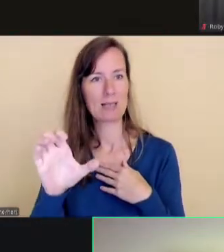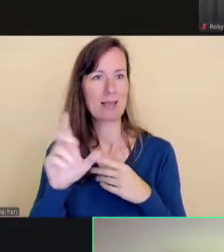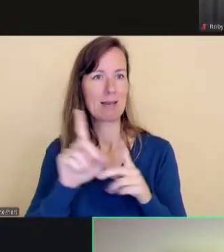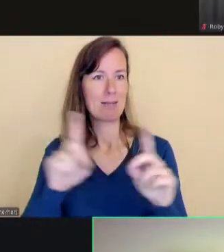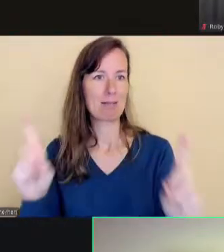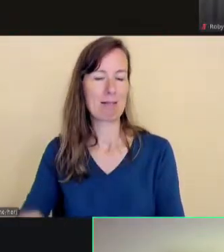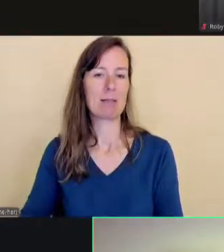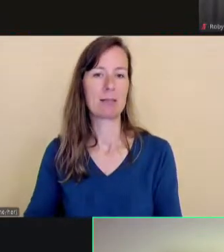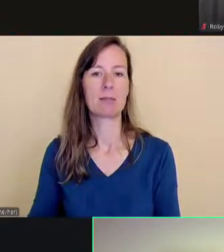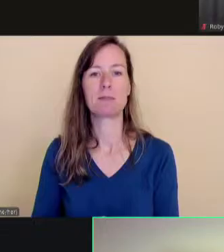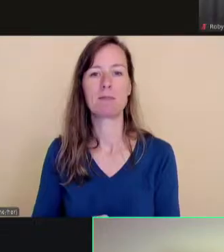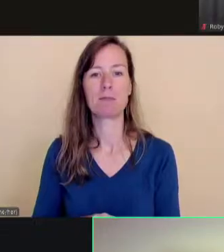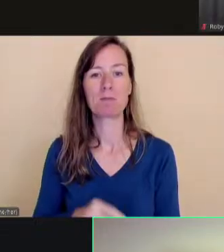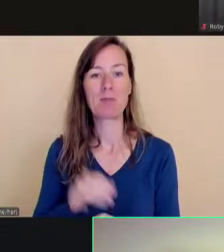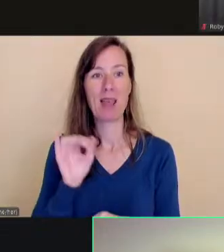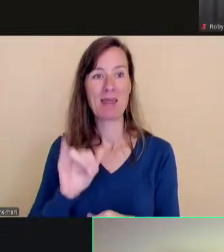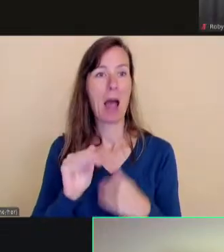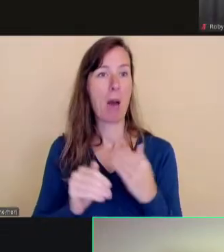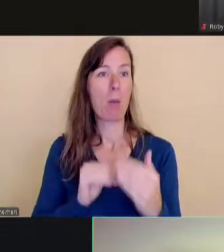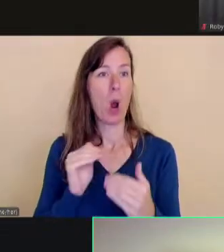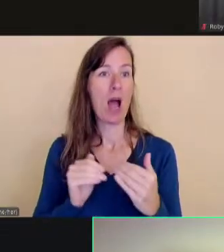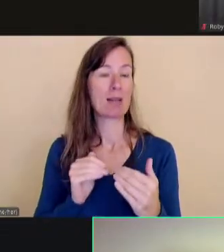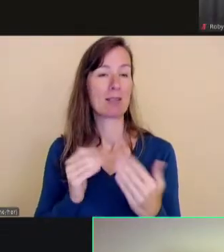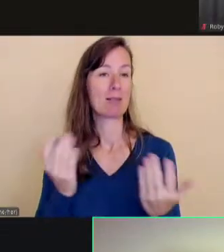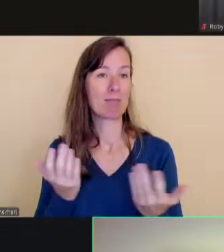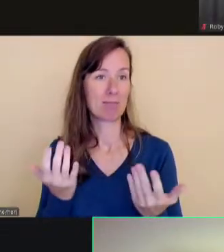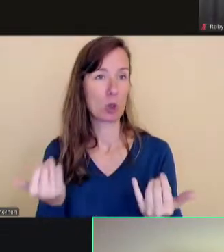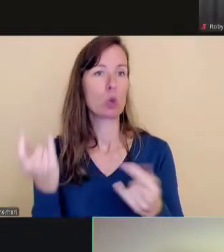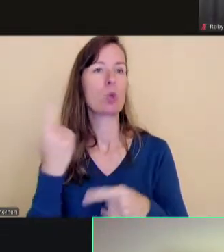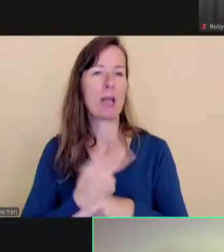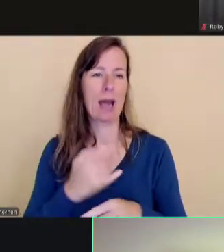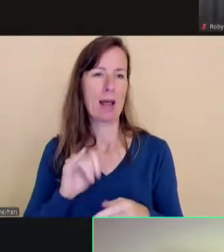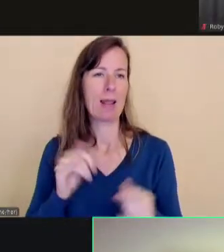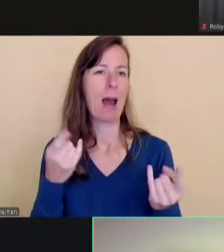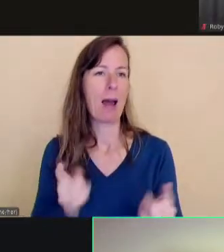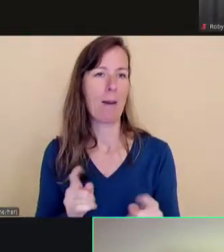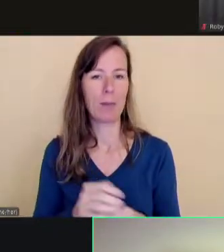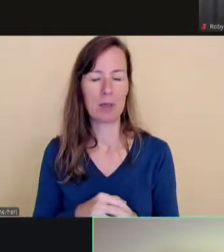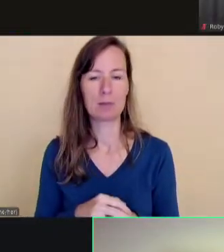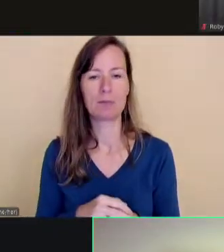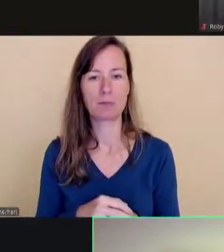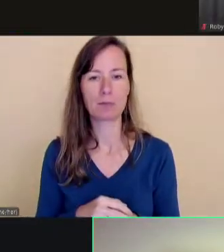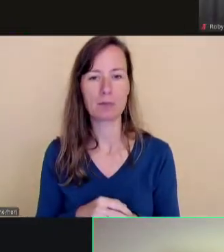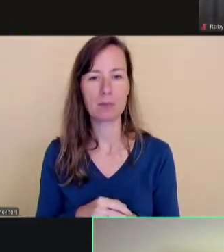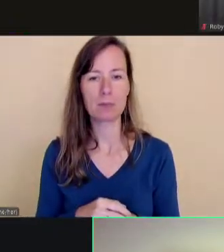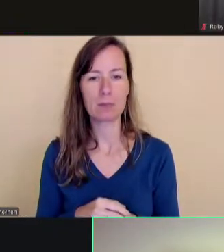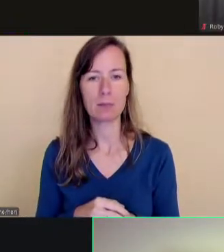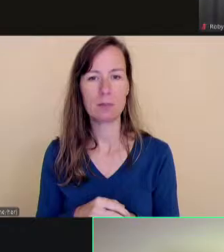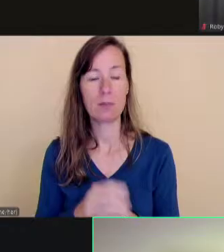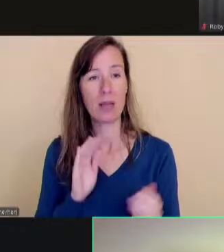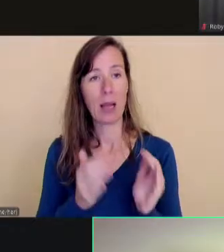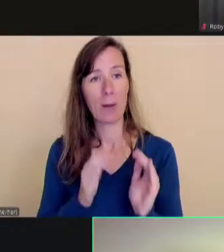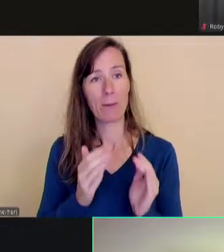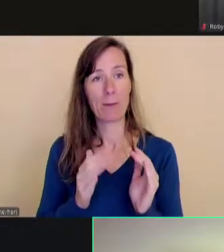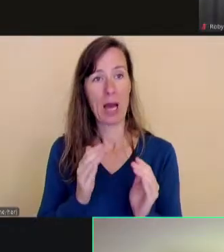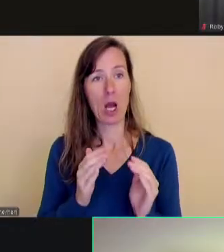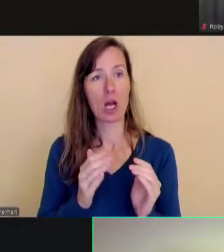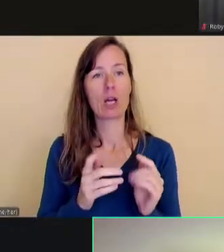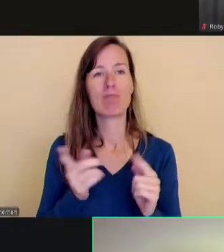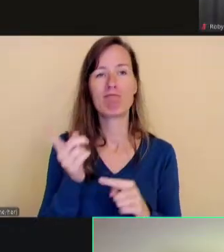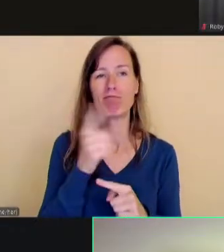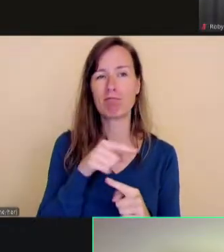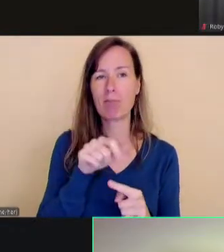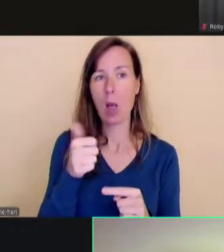basically happened today. And as a comparison, on most projects at most times,